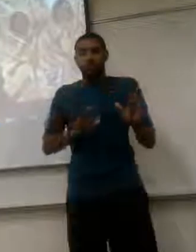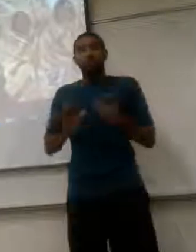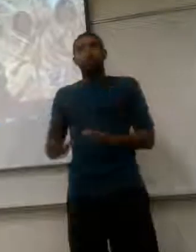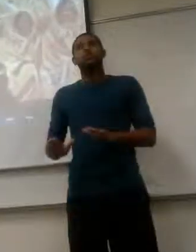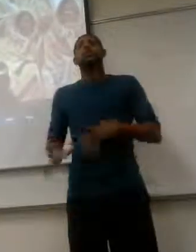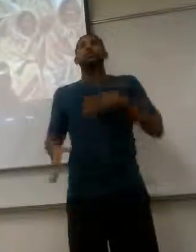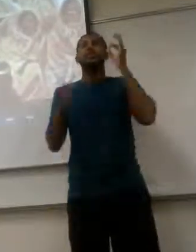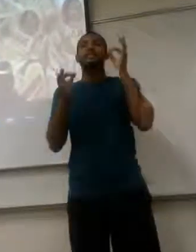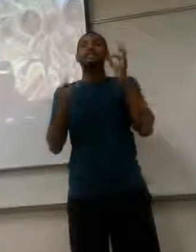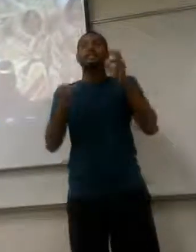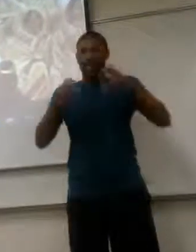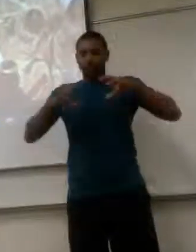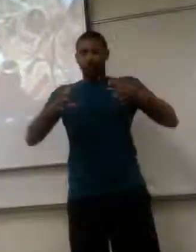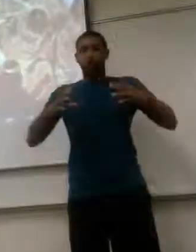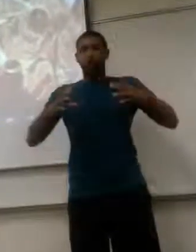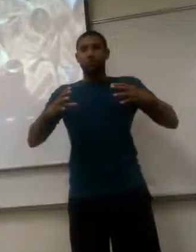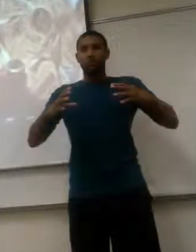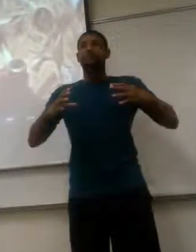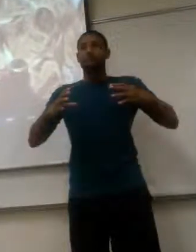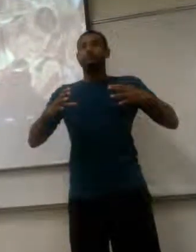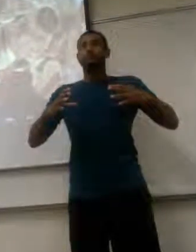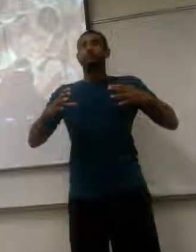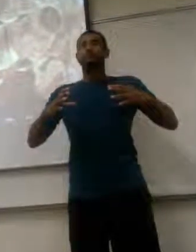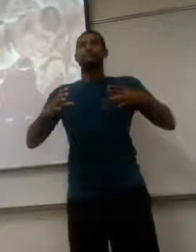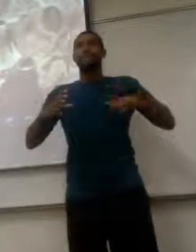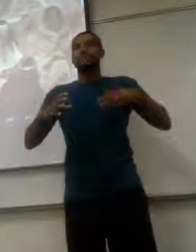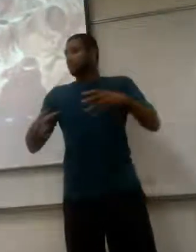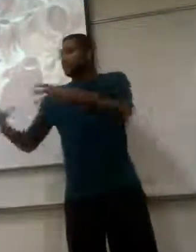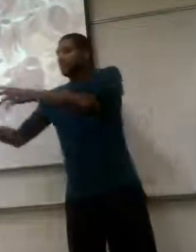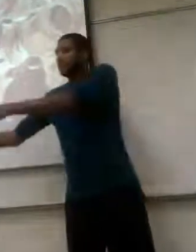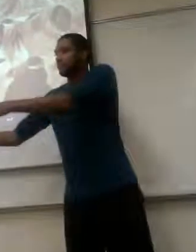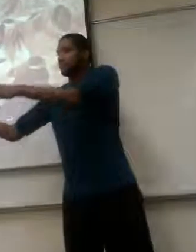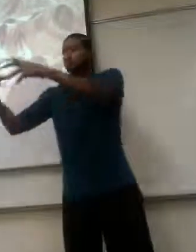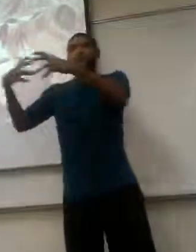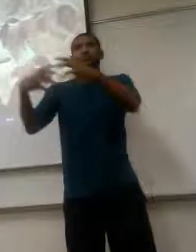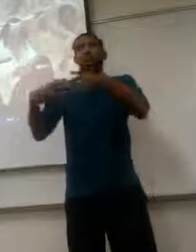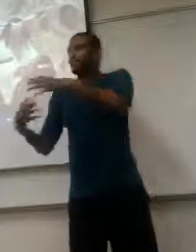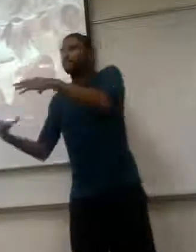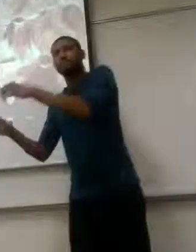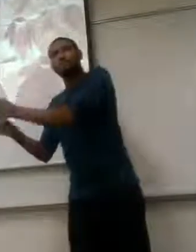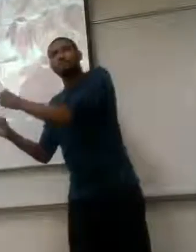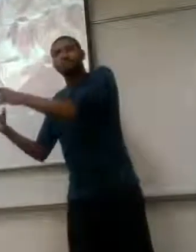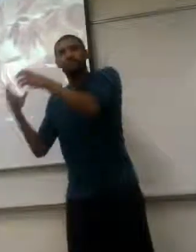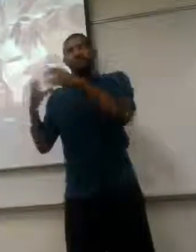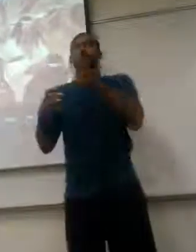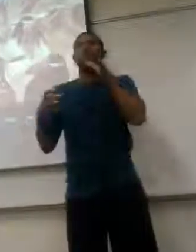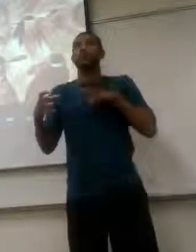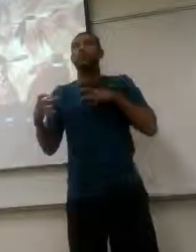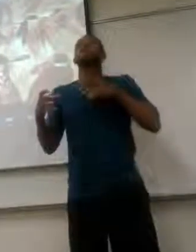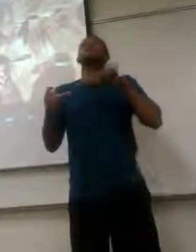the village to put to death some captured Crow women and a child to avenge my father's killing.